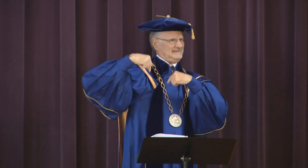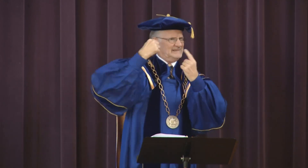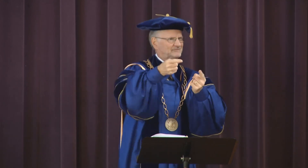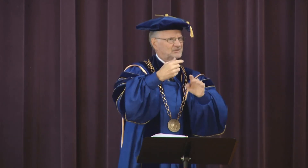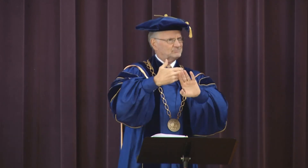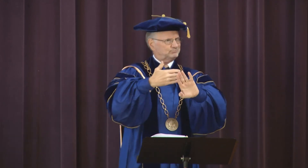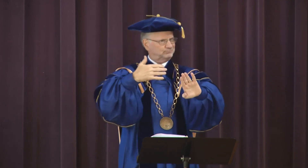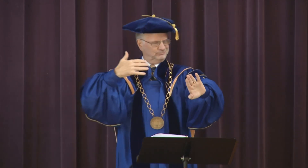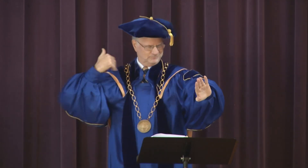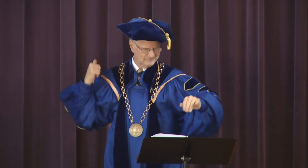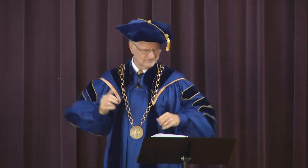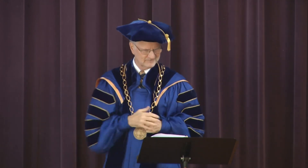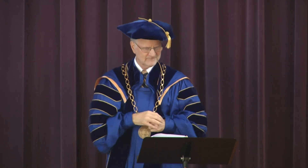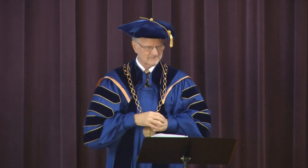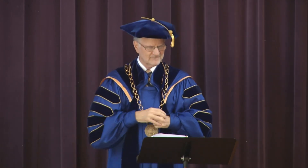that was the largest to date.